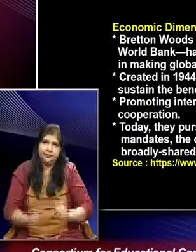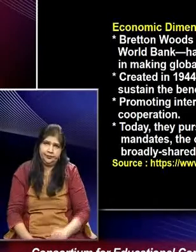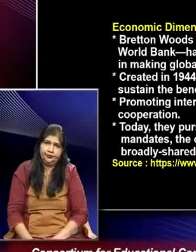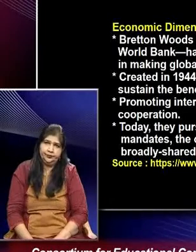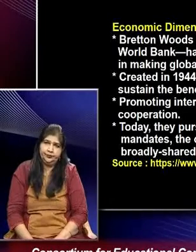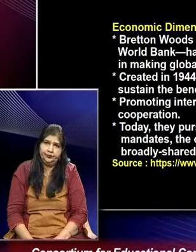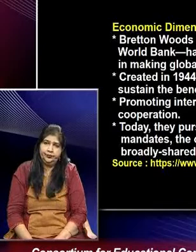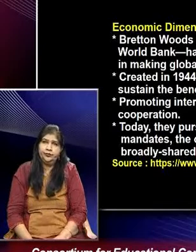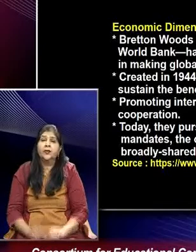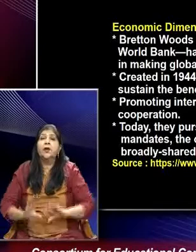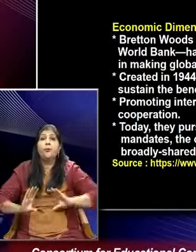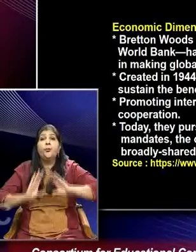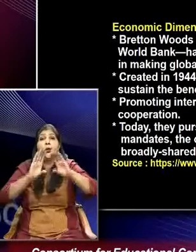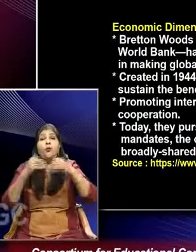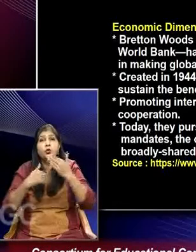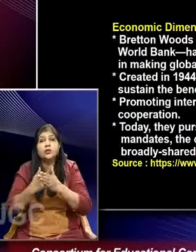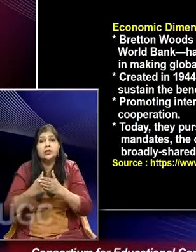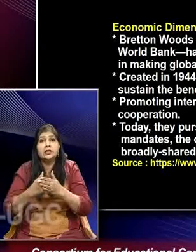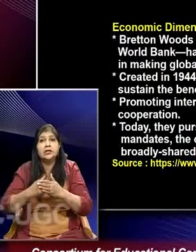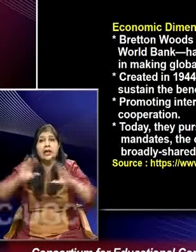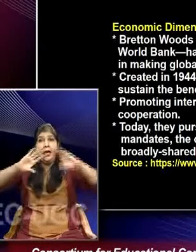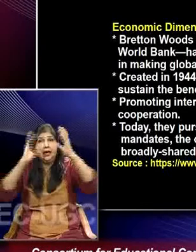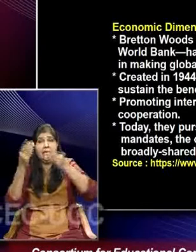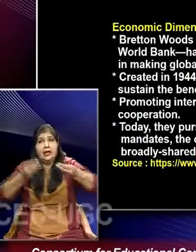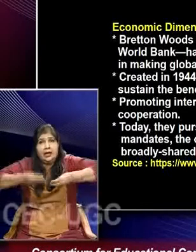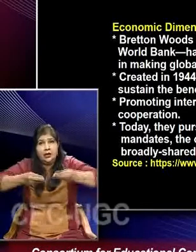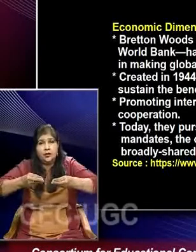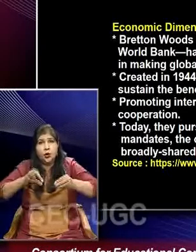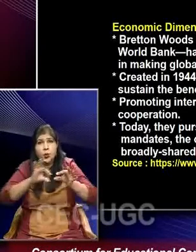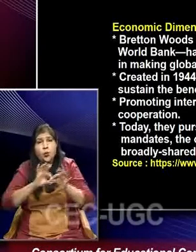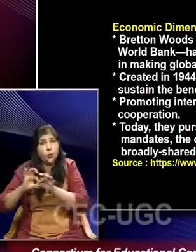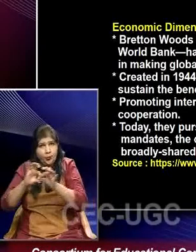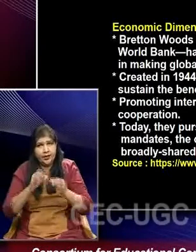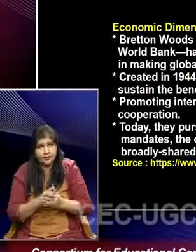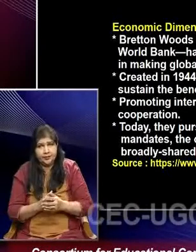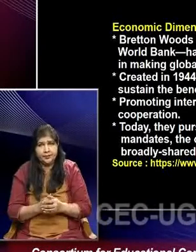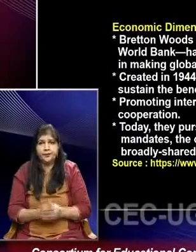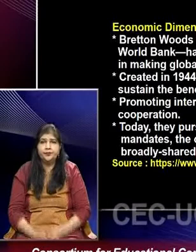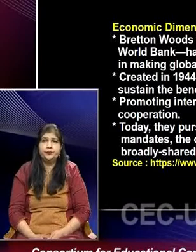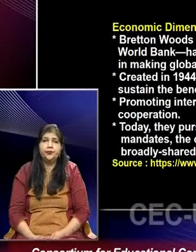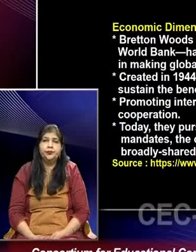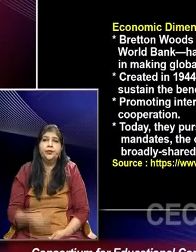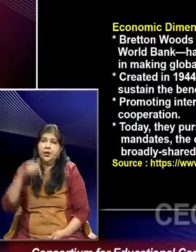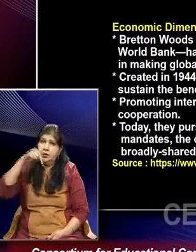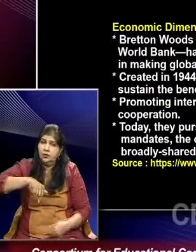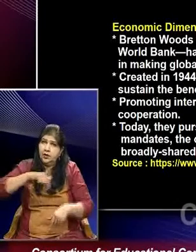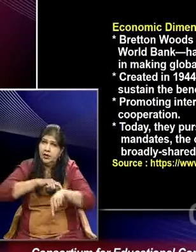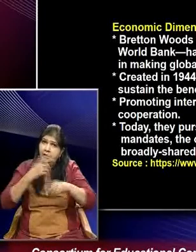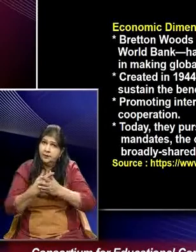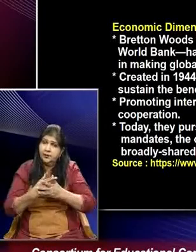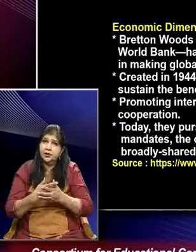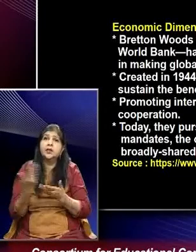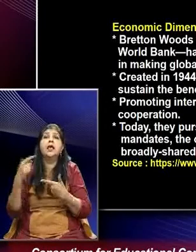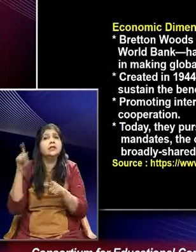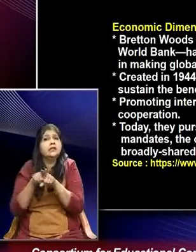promoting international economic cooperation, today they pursue